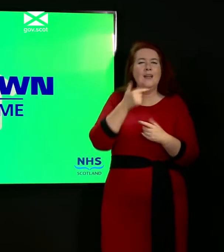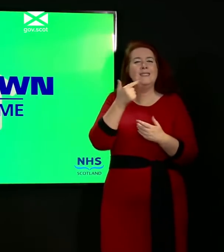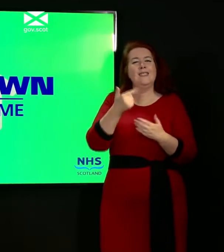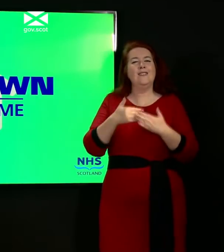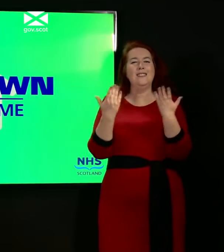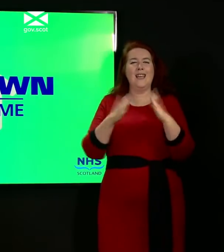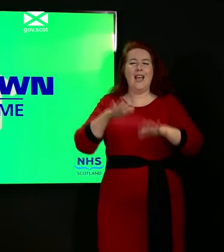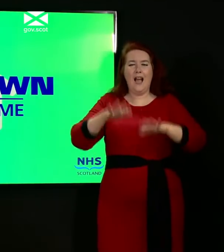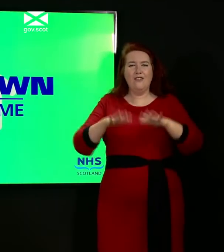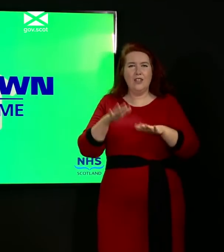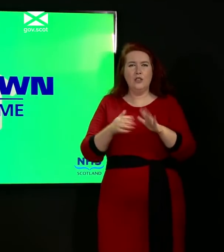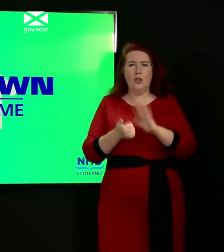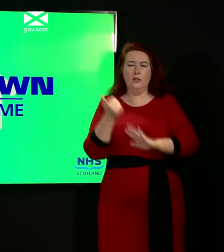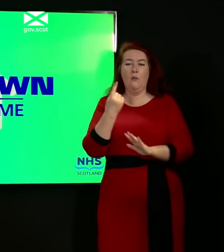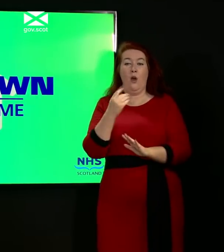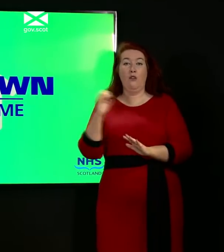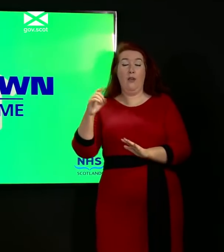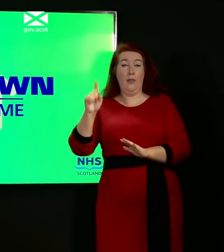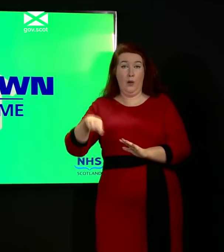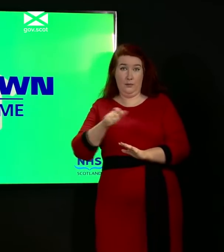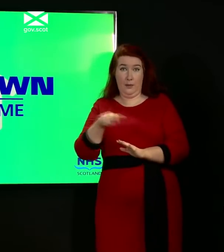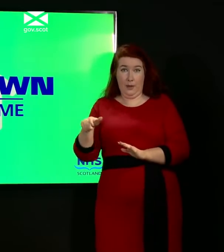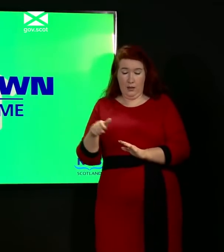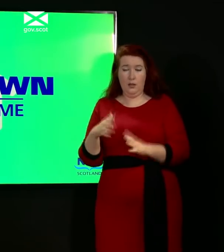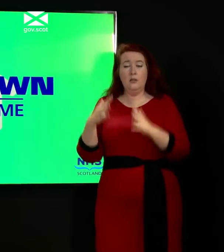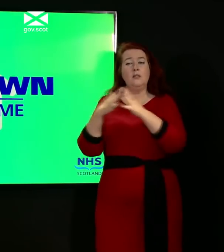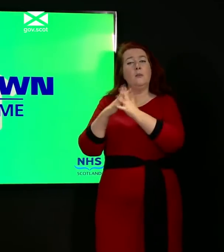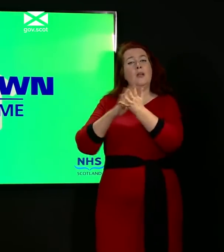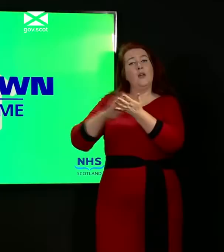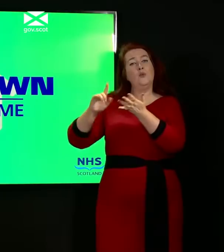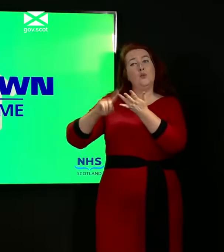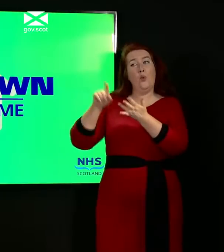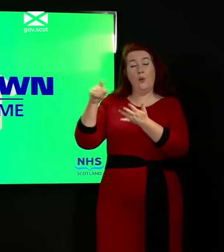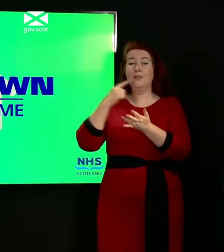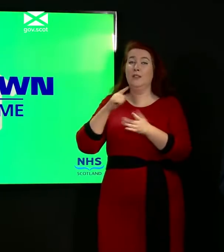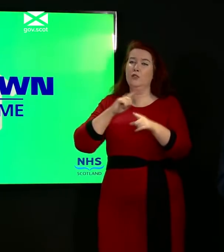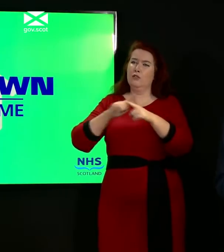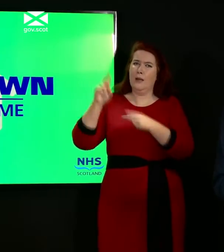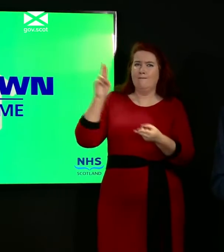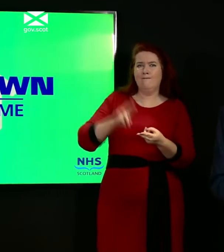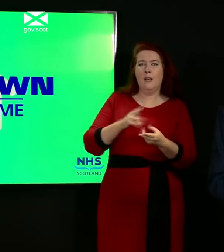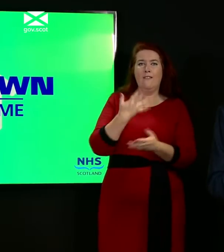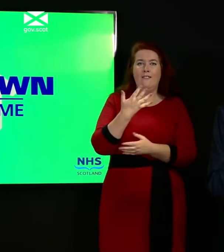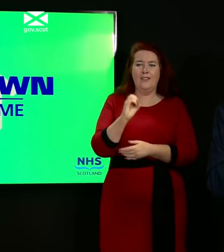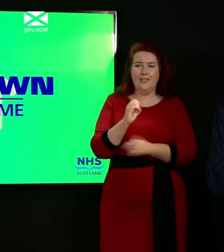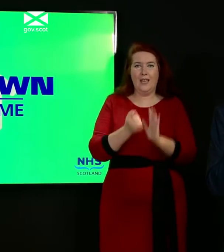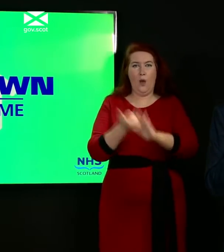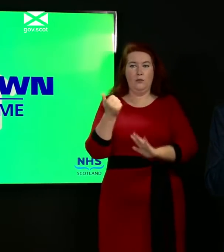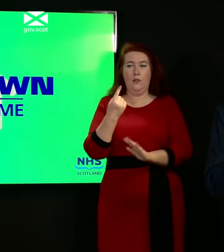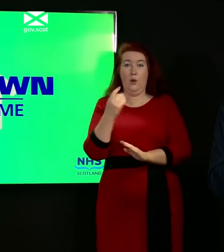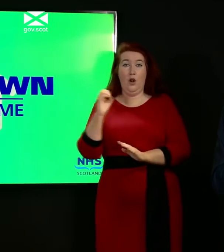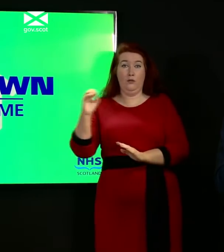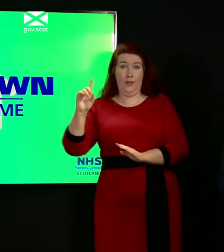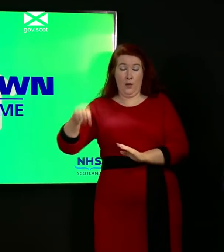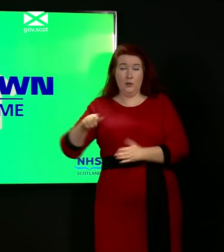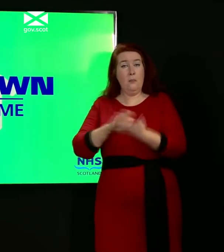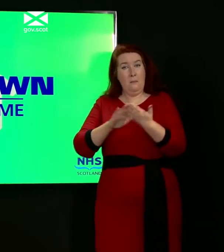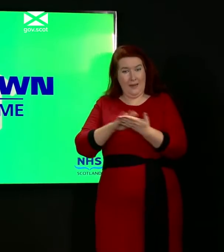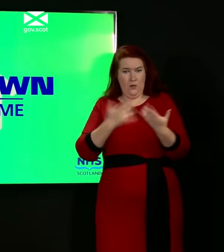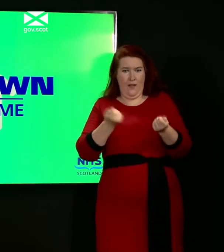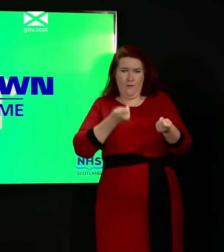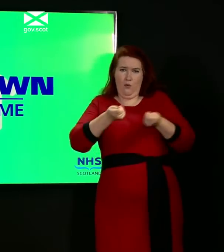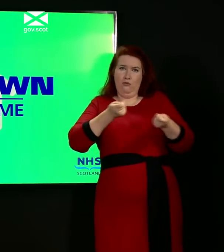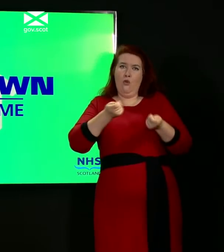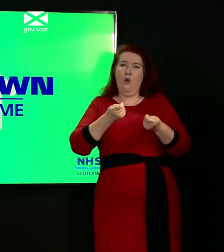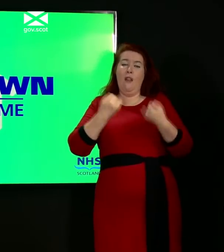average per 100,000. The WHO say you should try and get that to 50 per 100,000, and that would indicate some level of